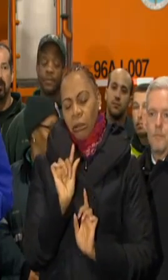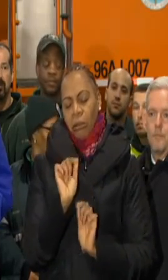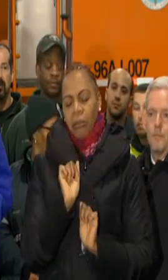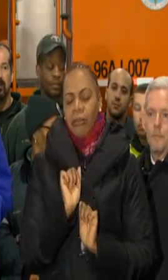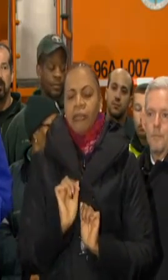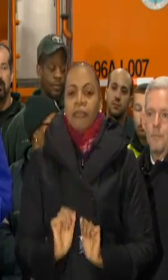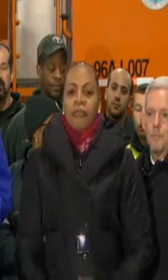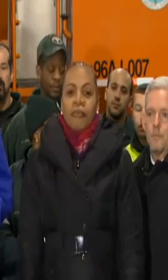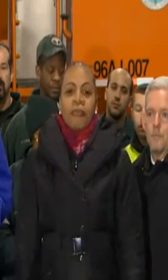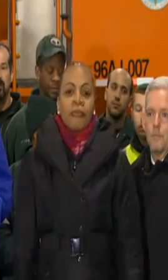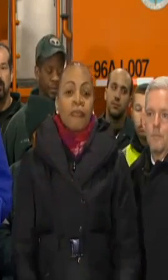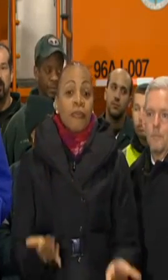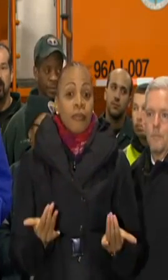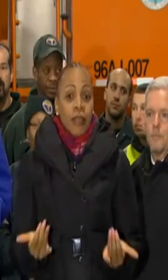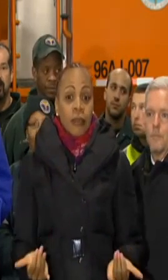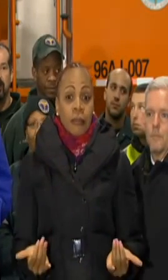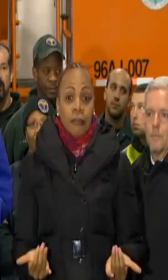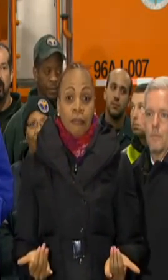Now,